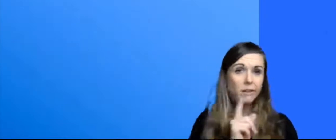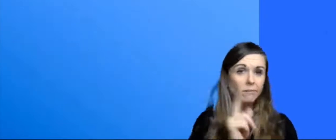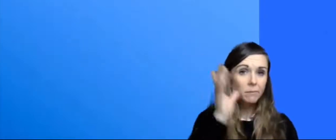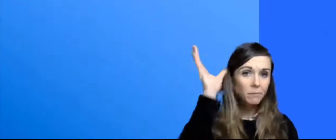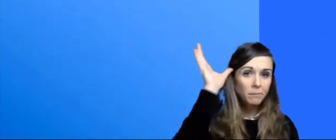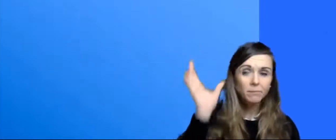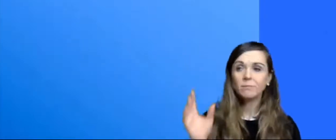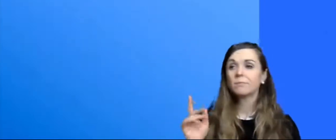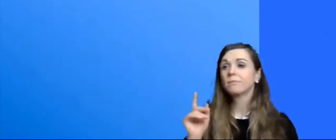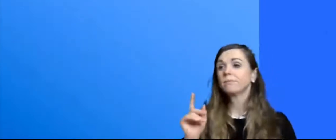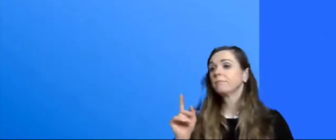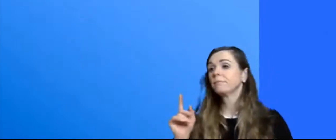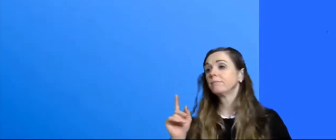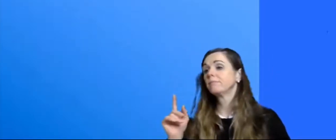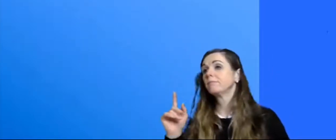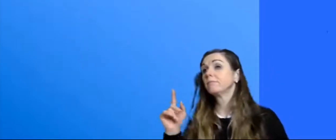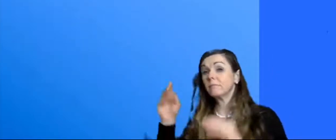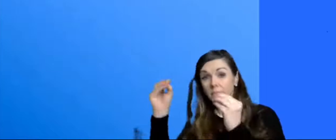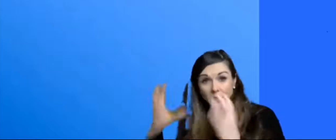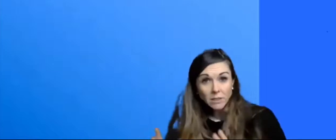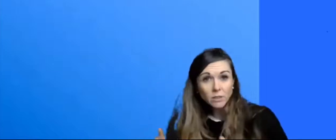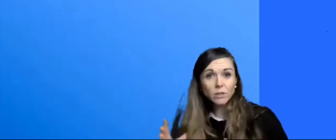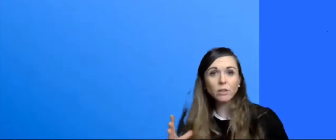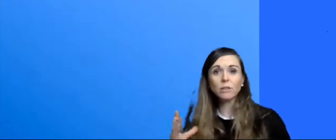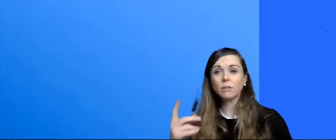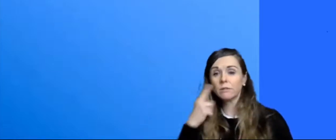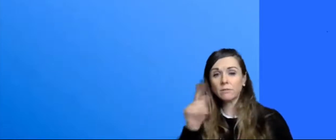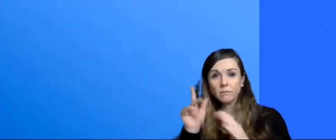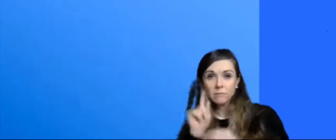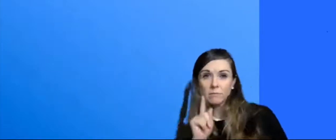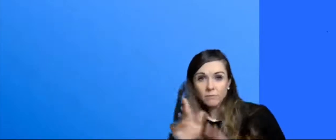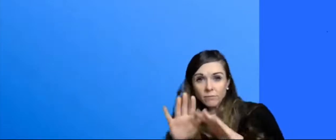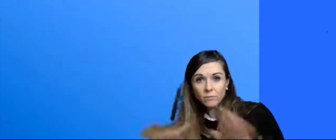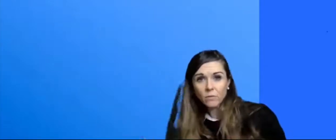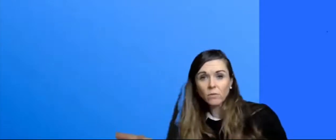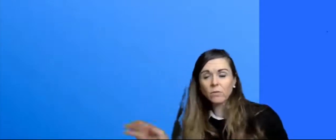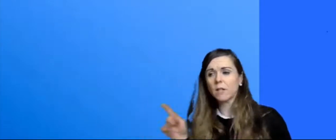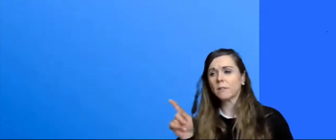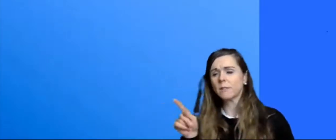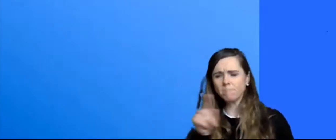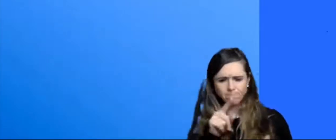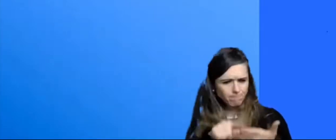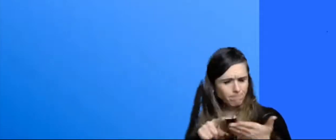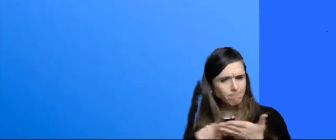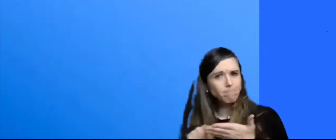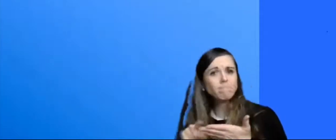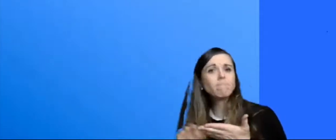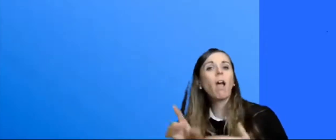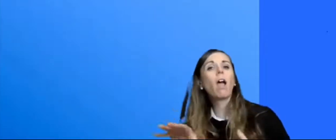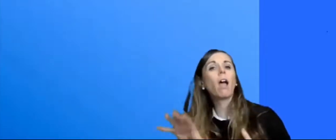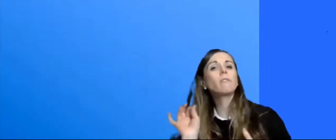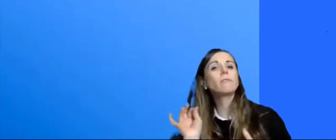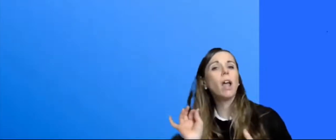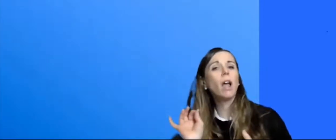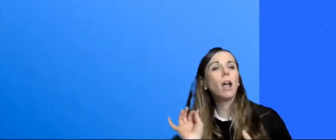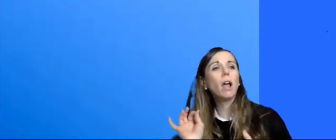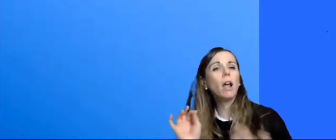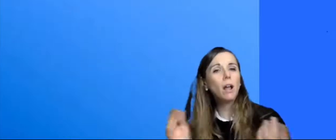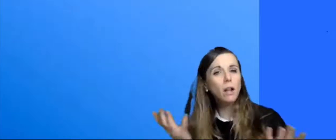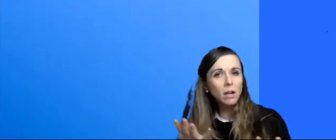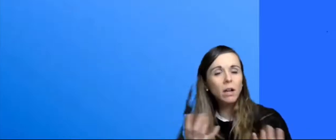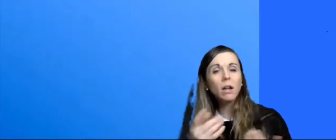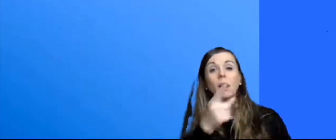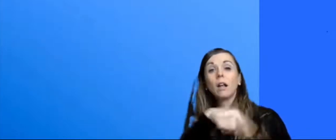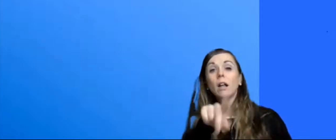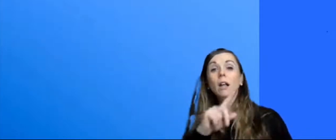she researched and found out that different parents who are deaf, teachers who are deaf, who are reading to